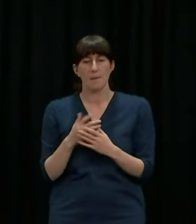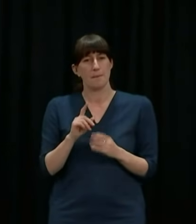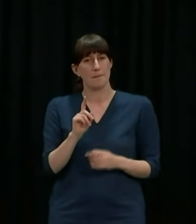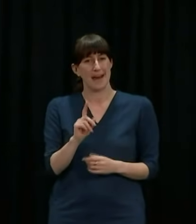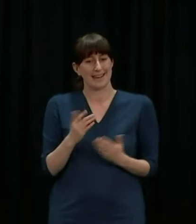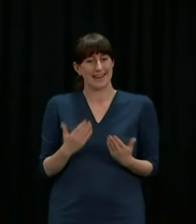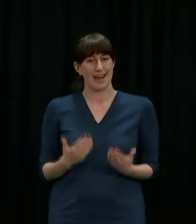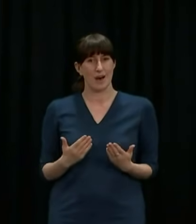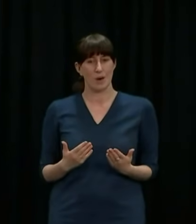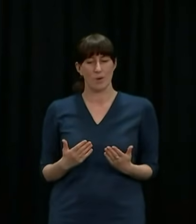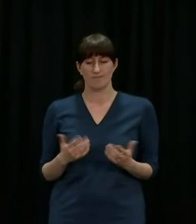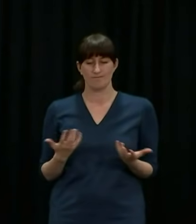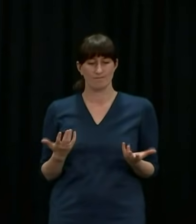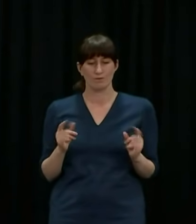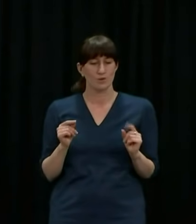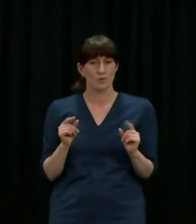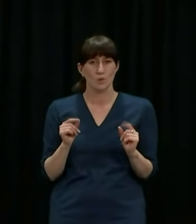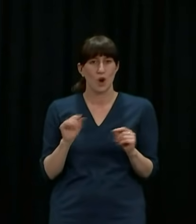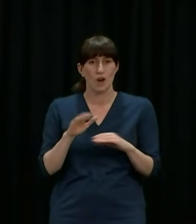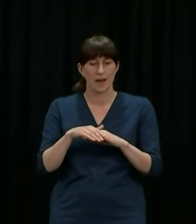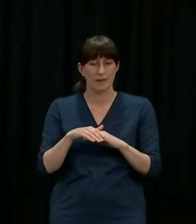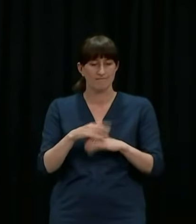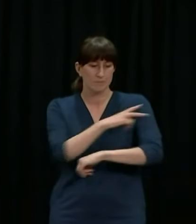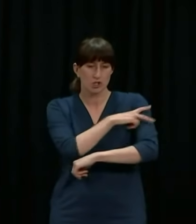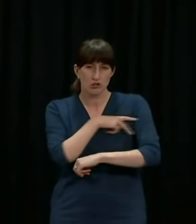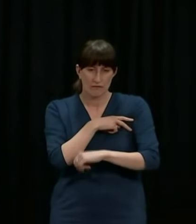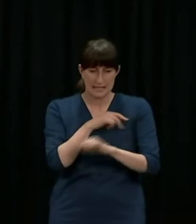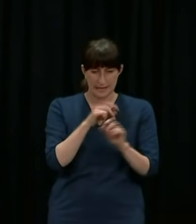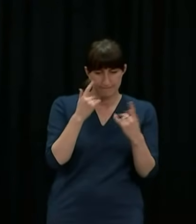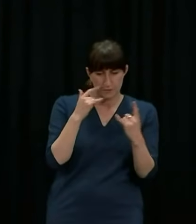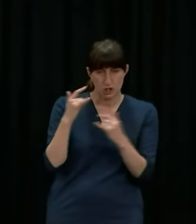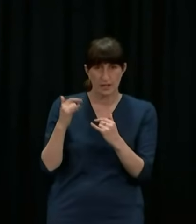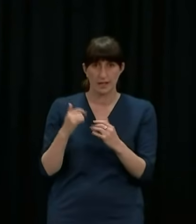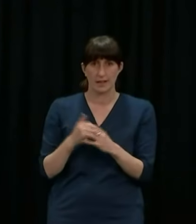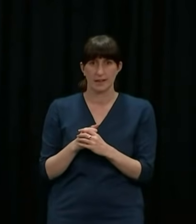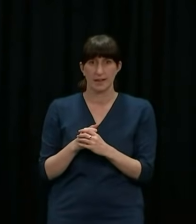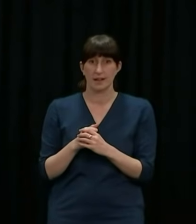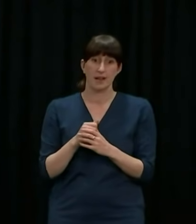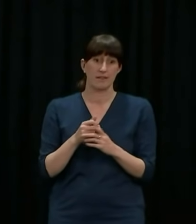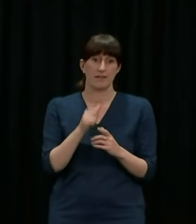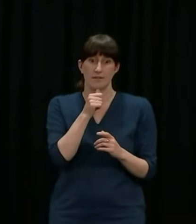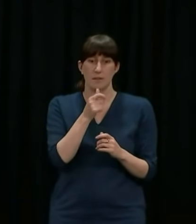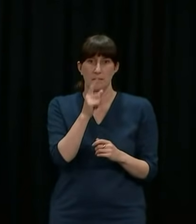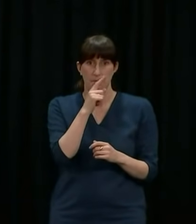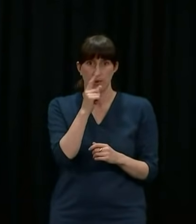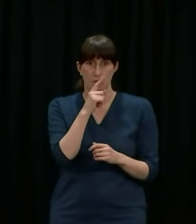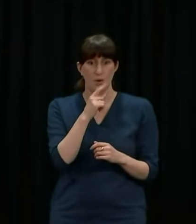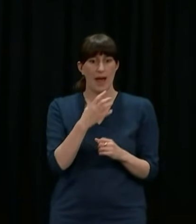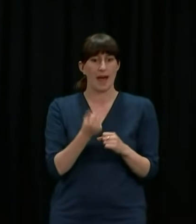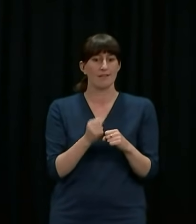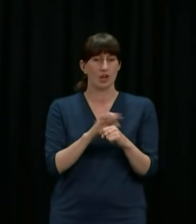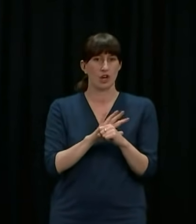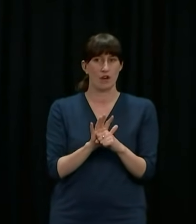put security in place and actually, that's obviously going to be a big concern, especially if people are positive, that they're doing what they need